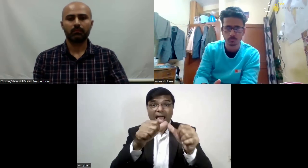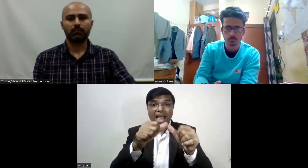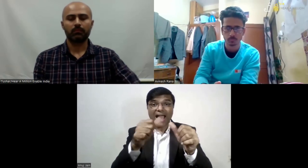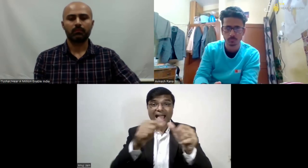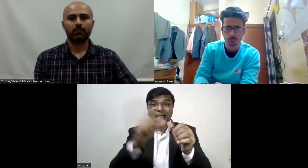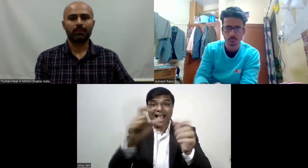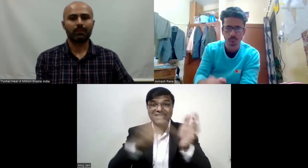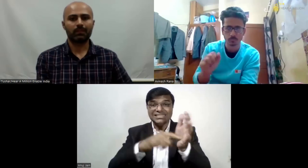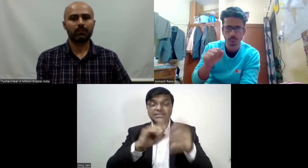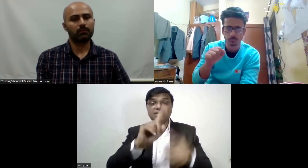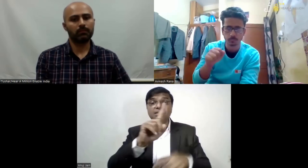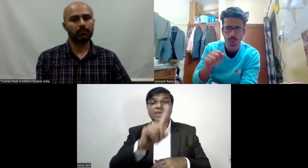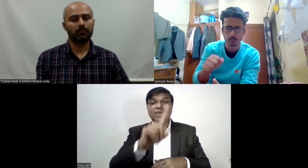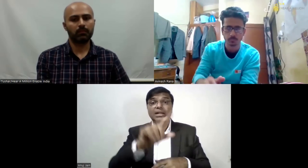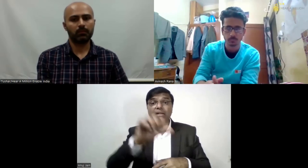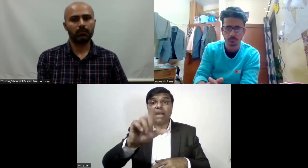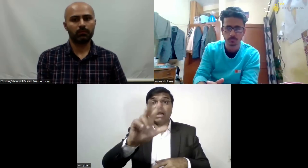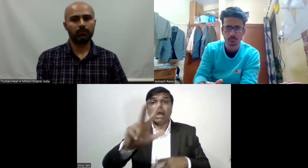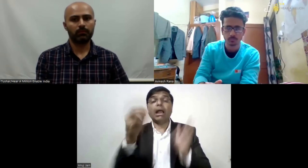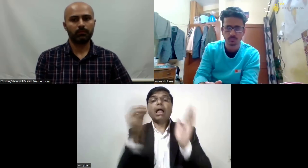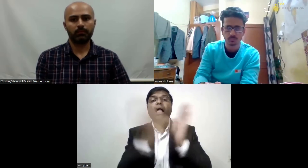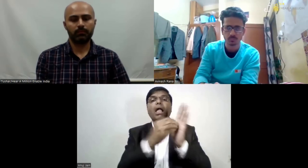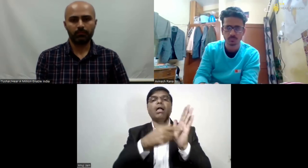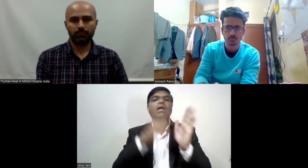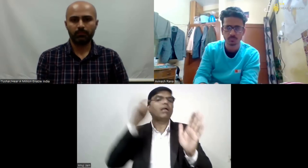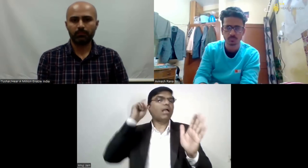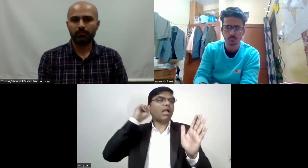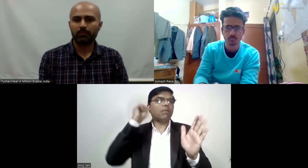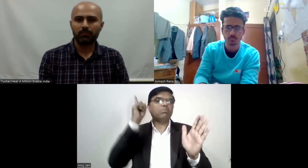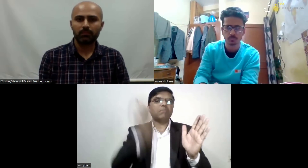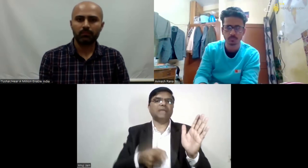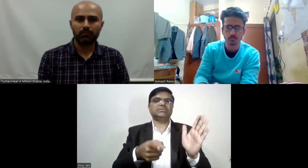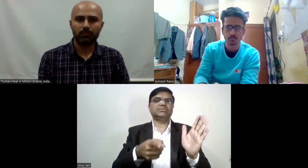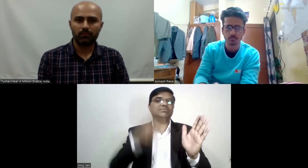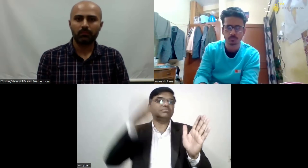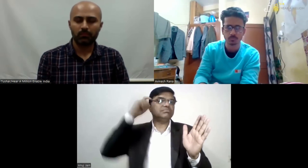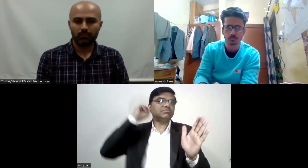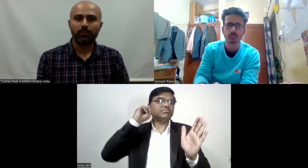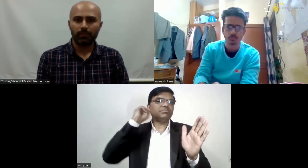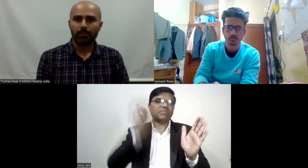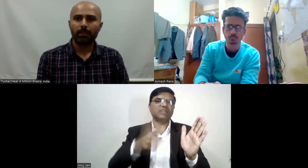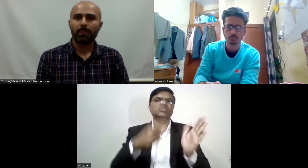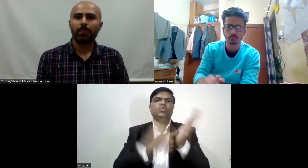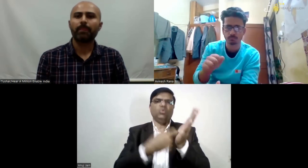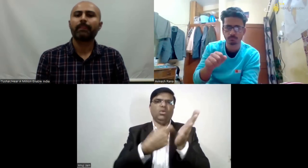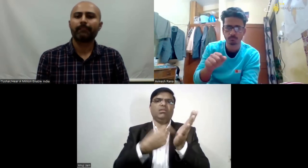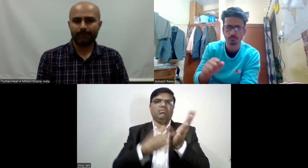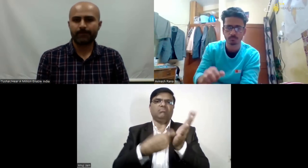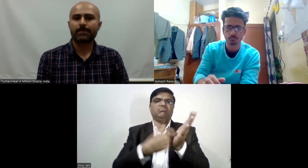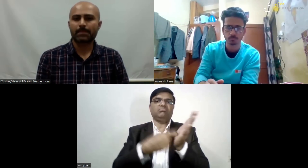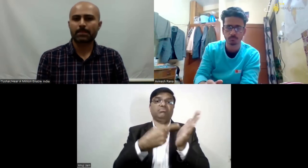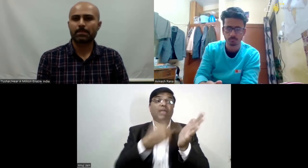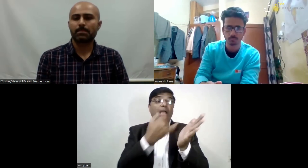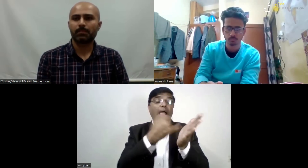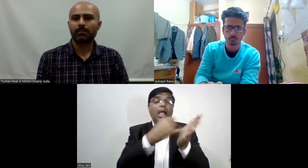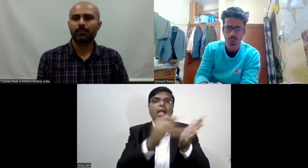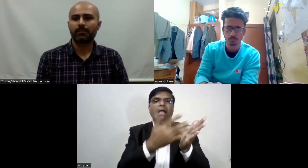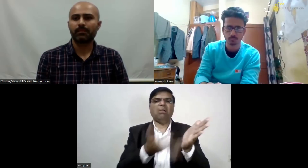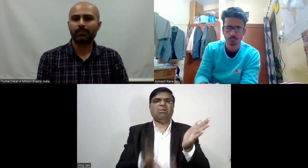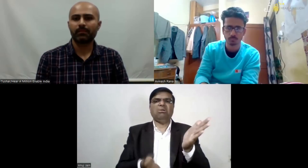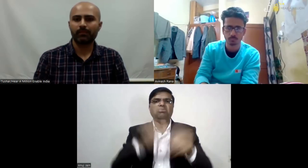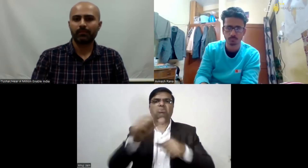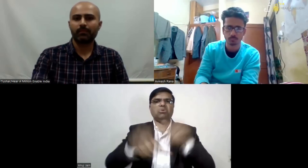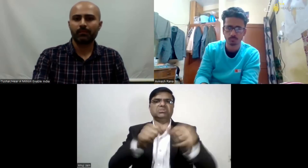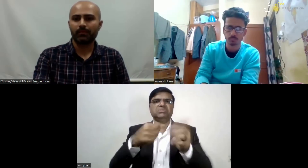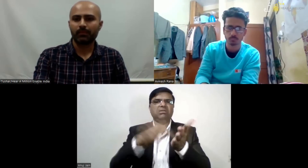together, so that's how you can get it done. The MV Motor Vehicle Act